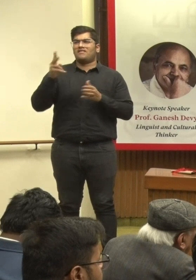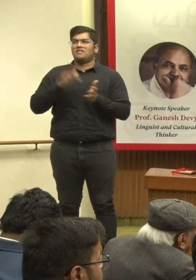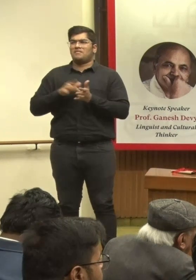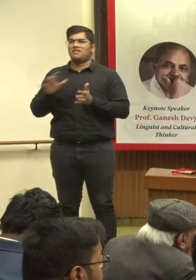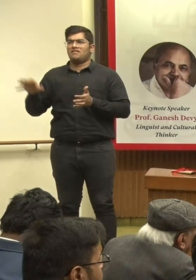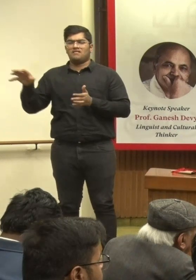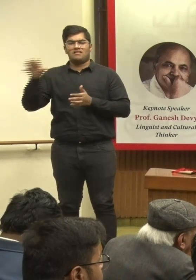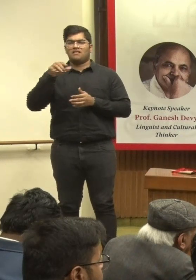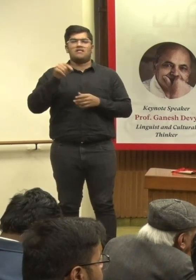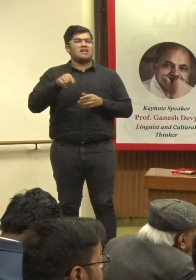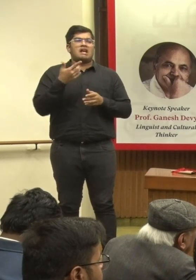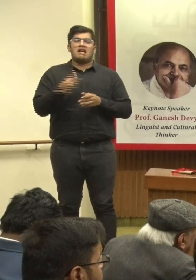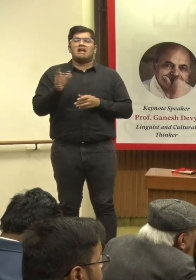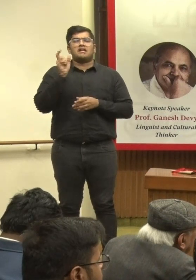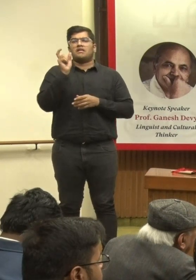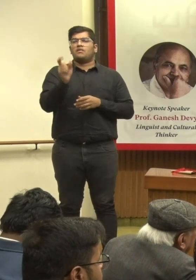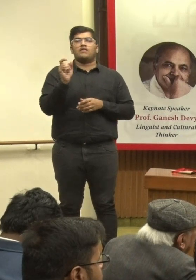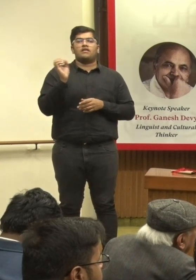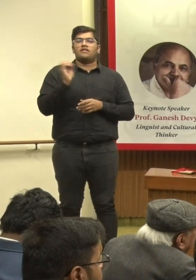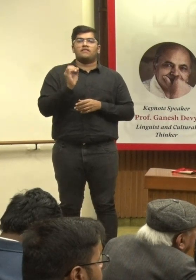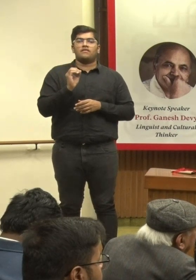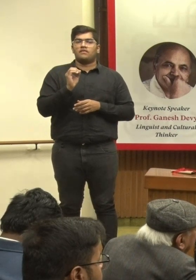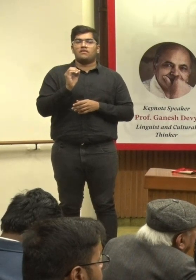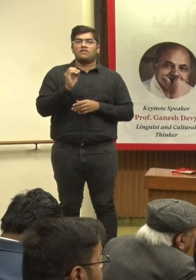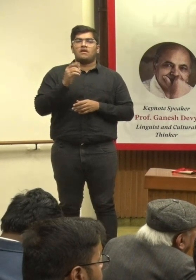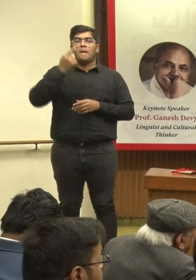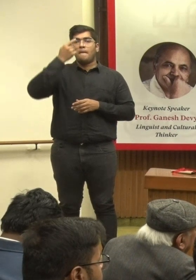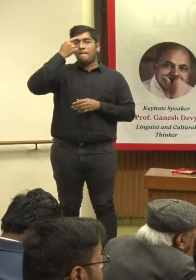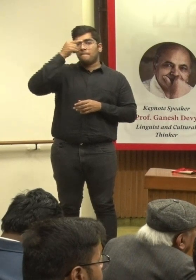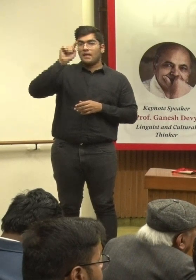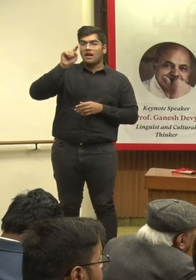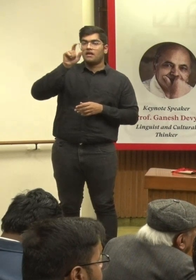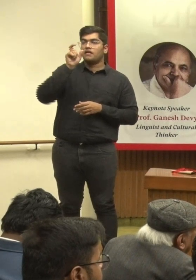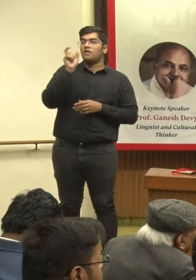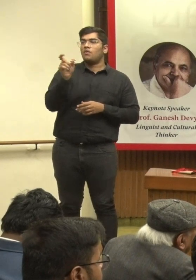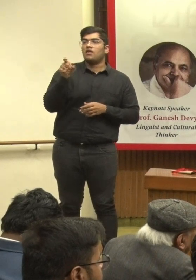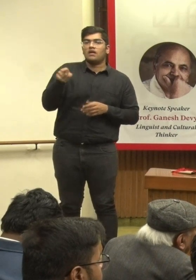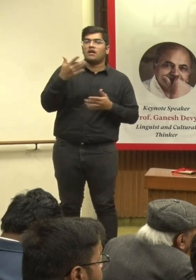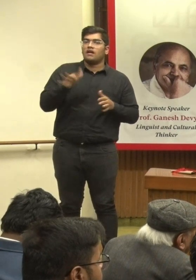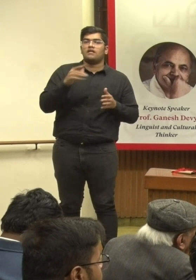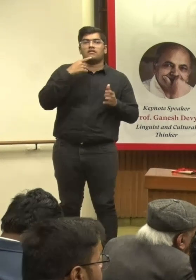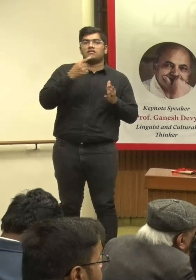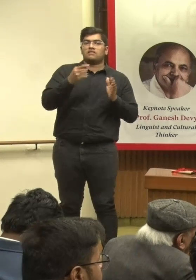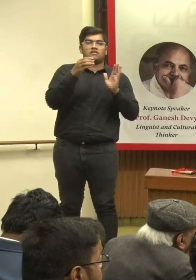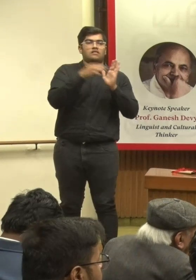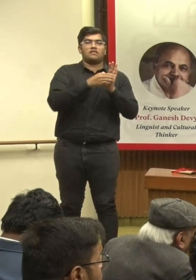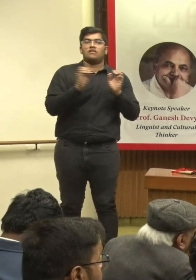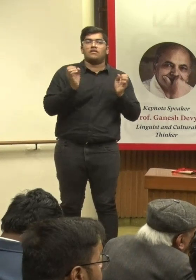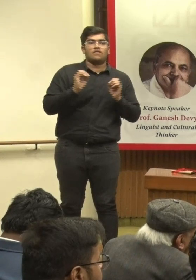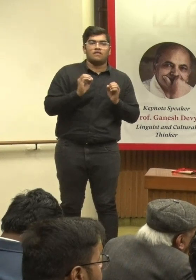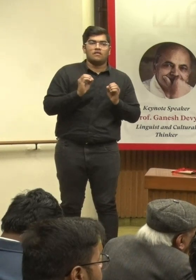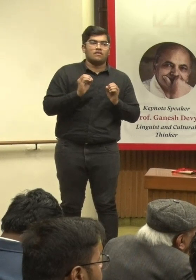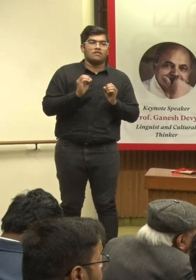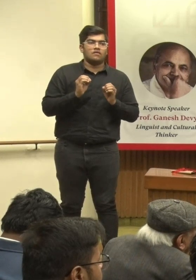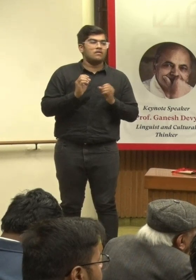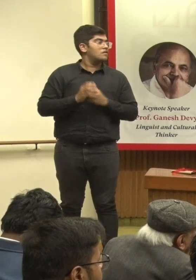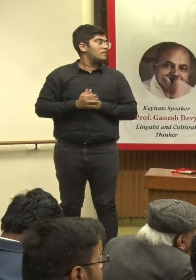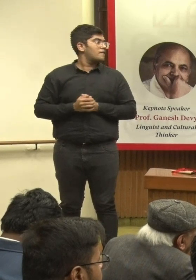there isn't a word for civilization in Marathi. Sanskrit is not civilization and Sabhyata is also not civilization.